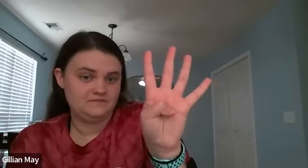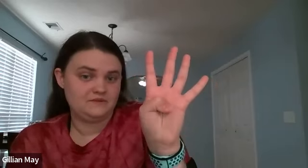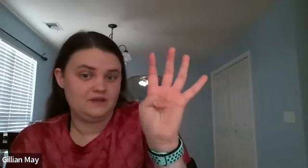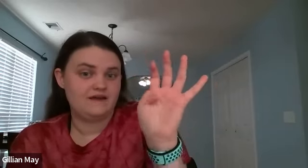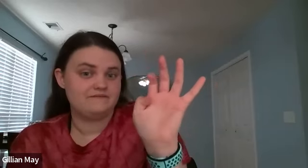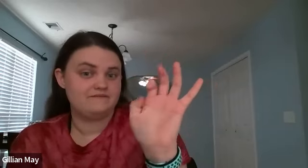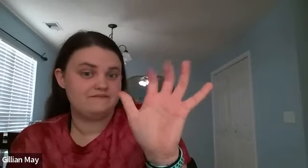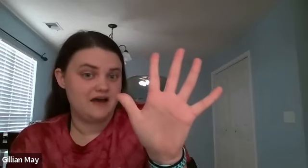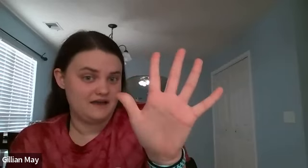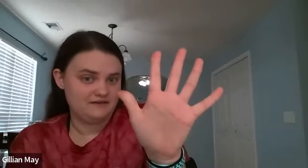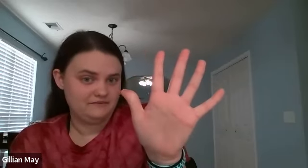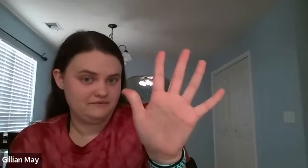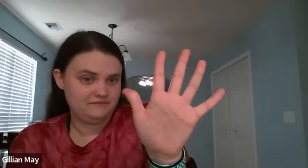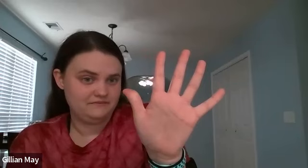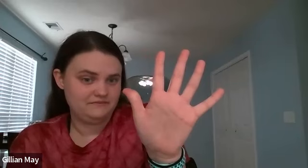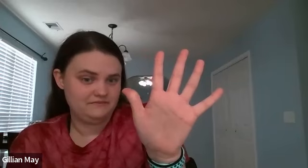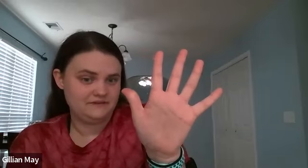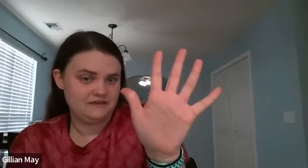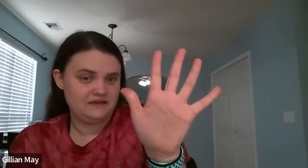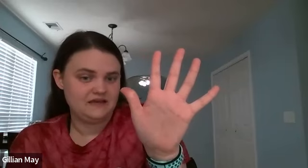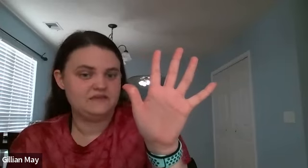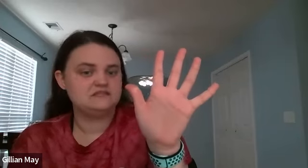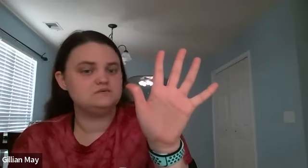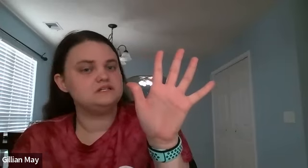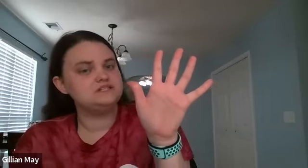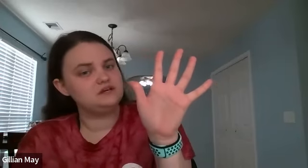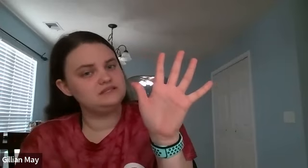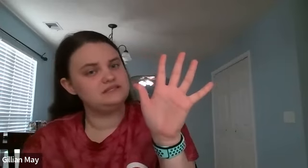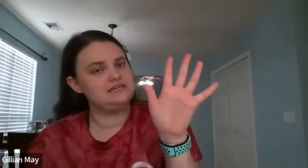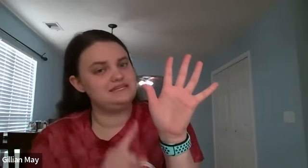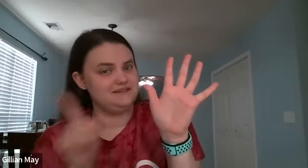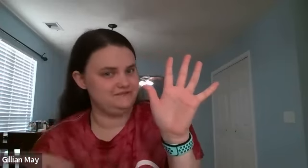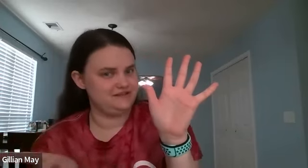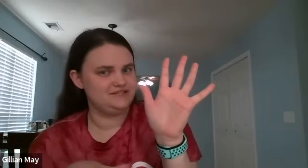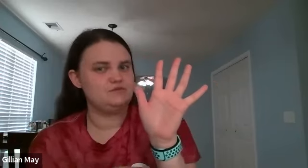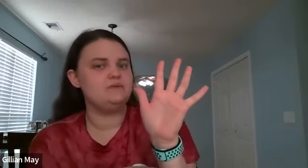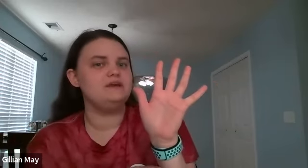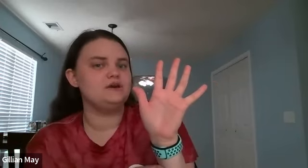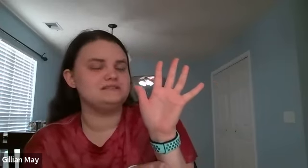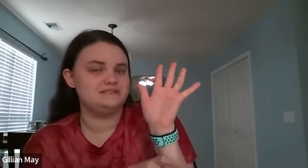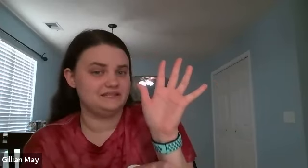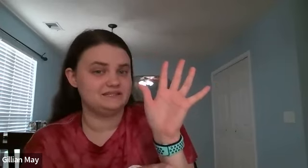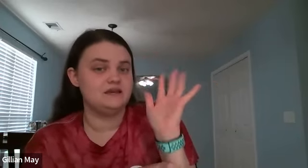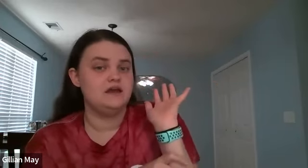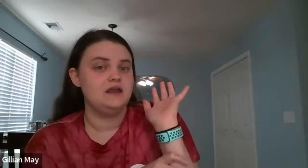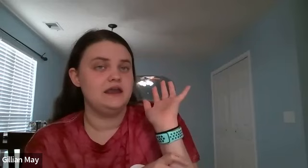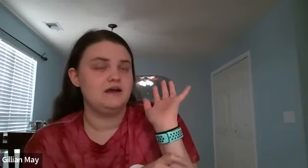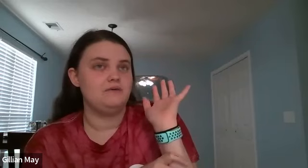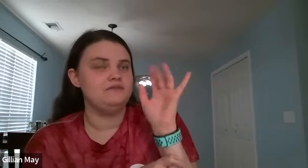And we got 5. And this is where it starts to get different. So then we go to 6. Now, one thing I